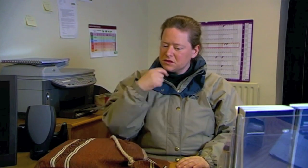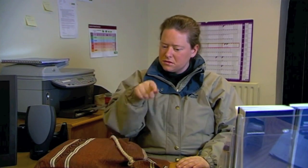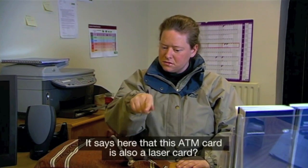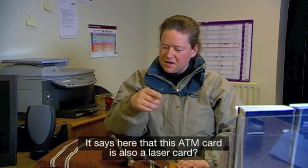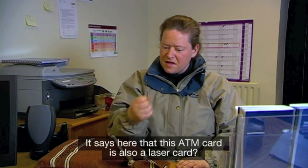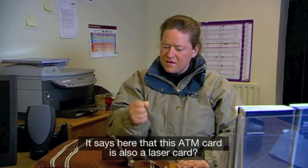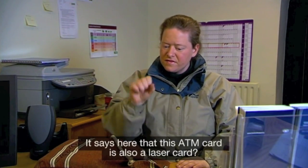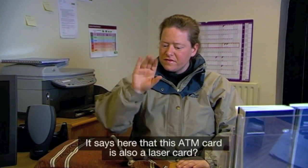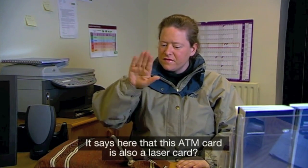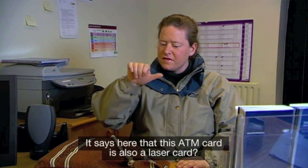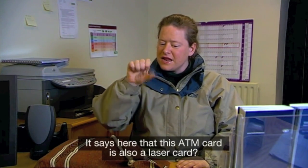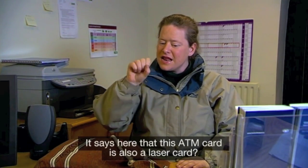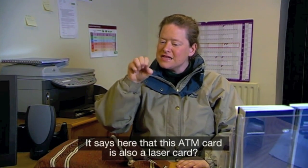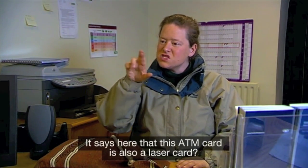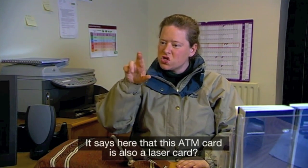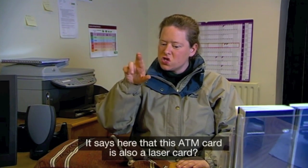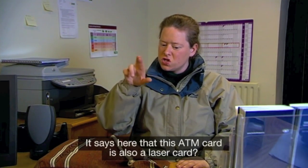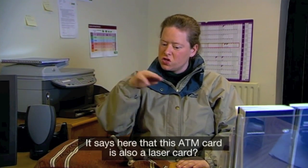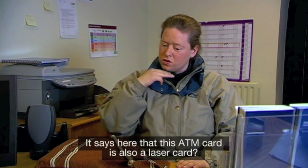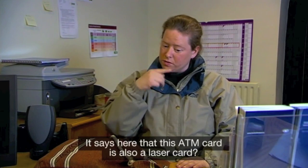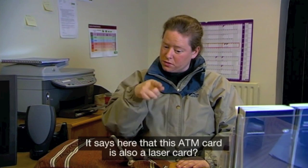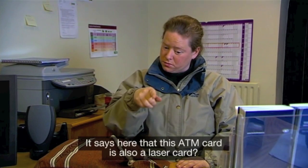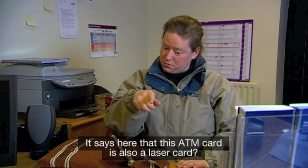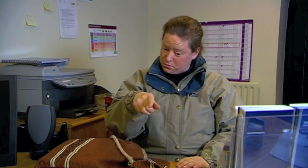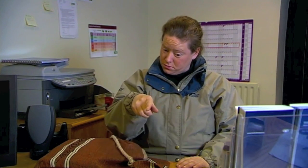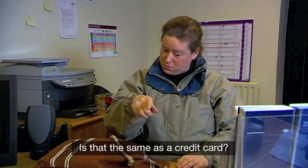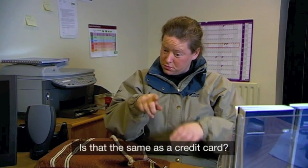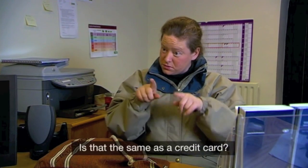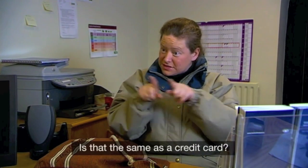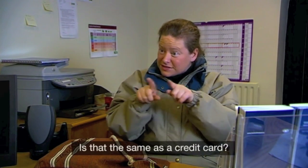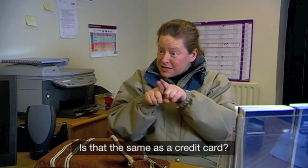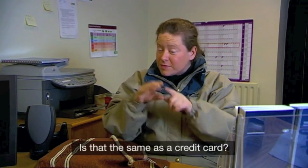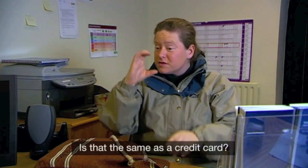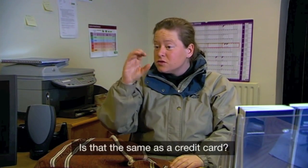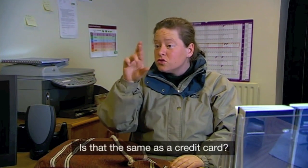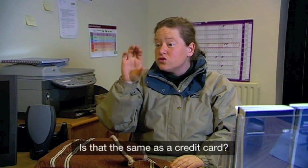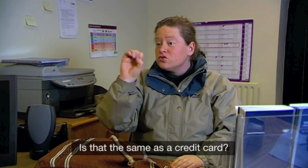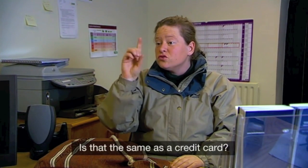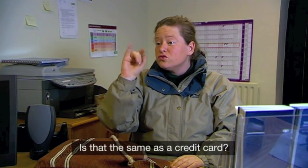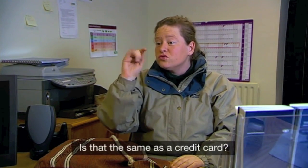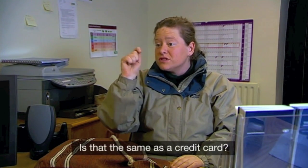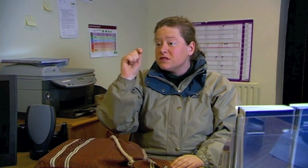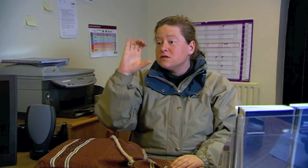It says here that this ATM card is also a laser card. Is that the same as a credit card?